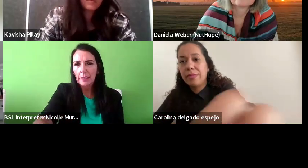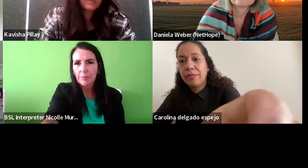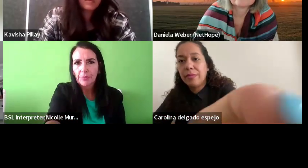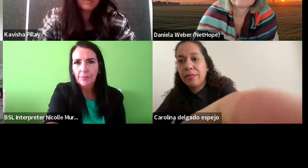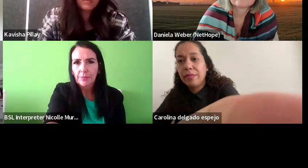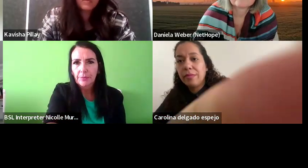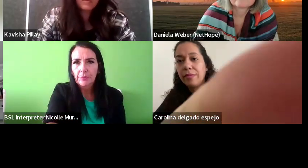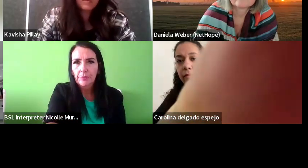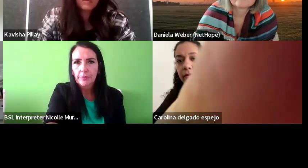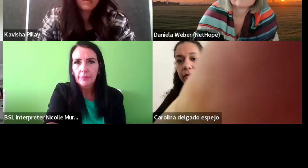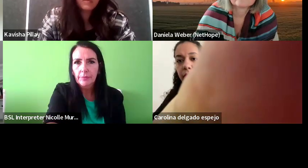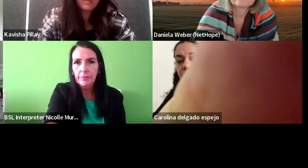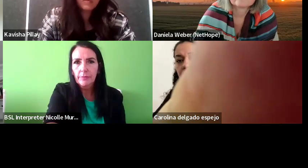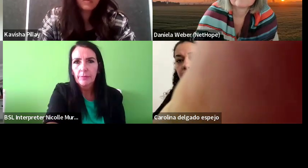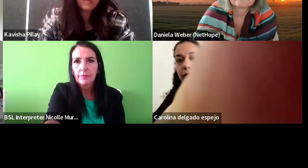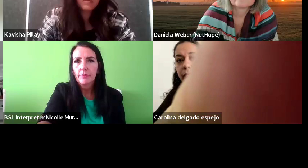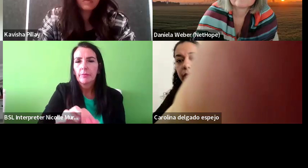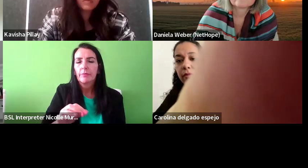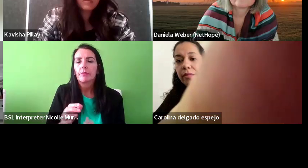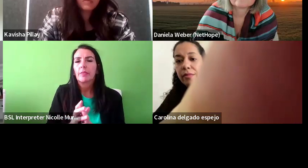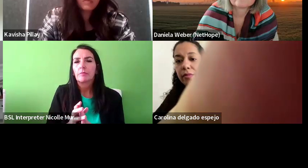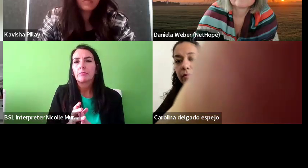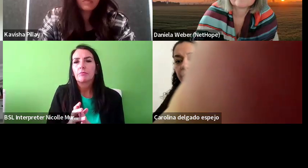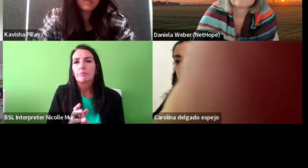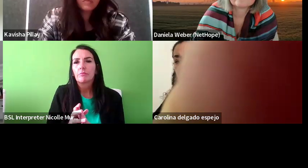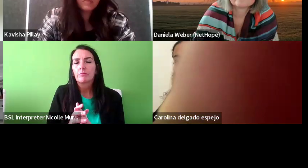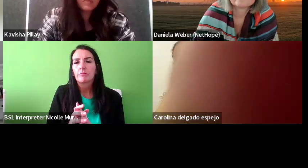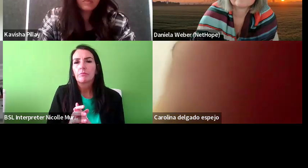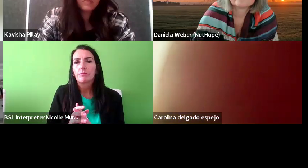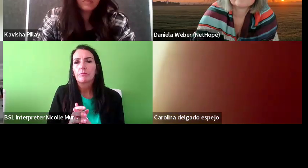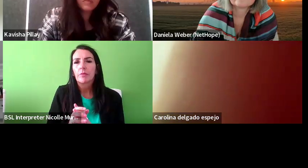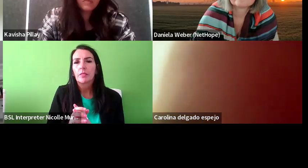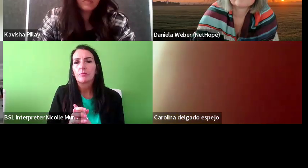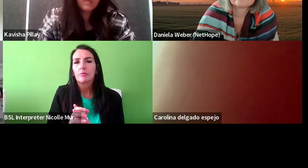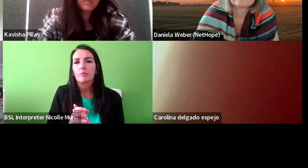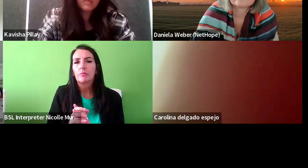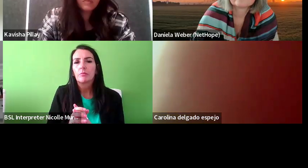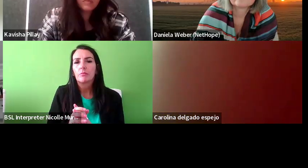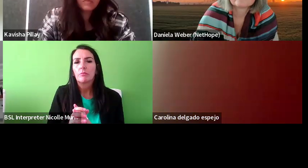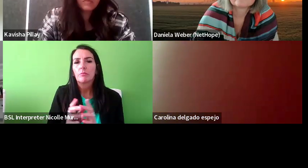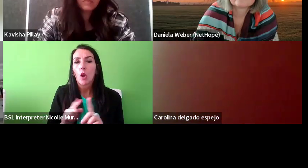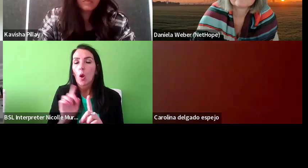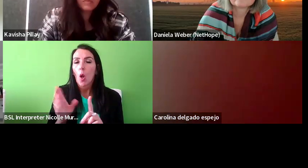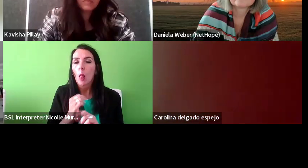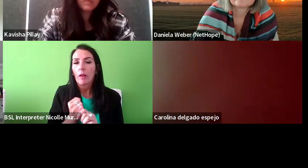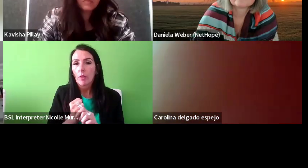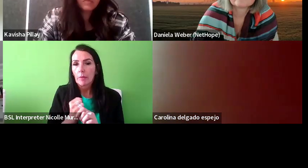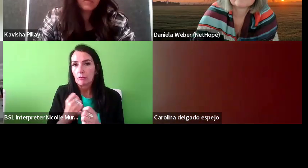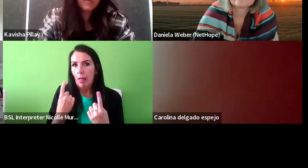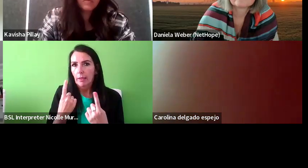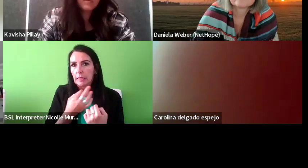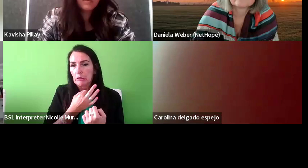humanitarian organizations, but also governments and many others, were all late, I think, in recognizing the